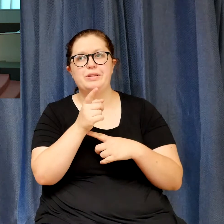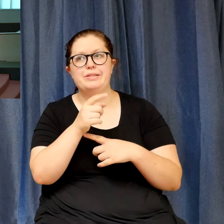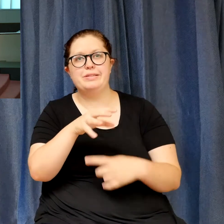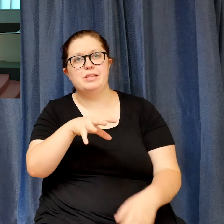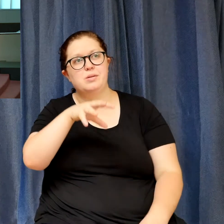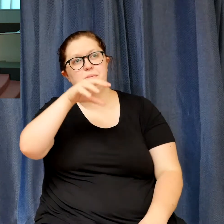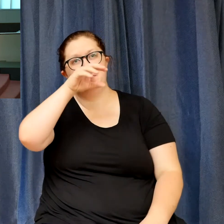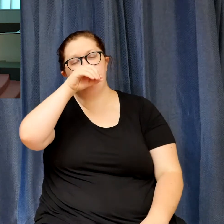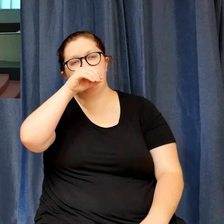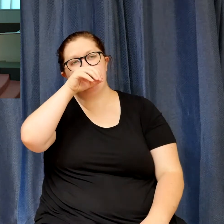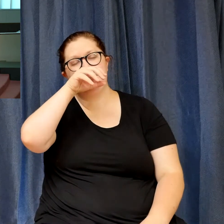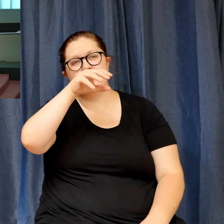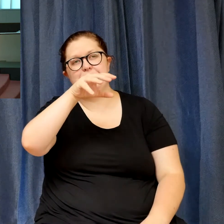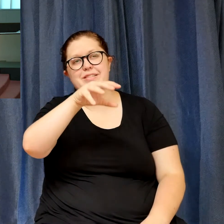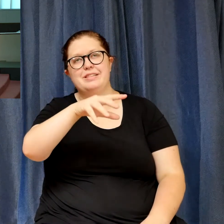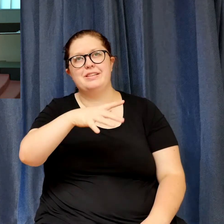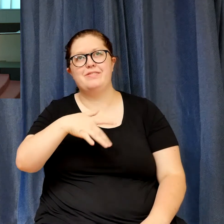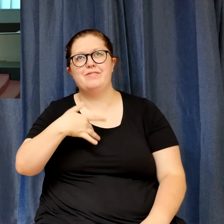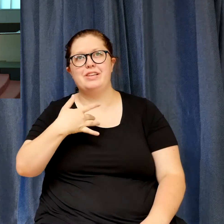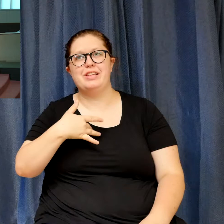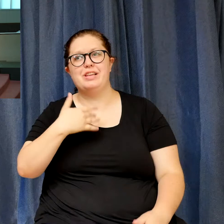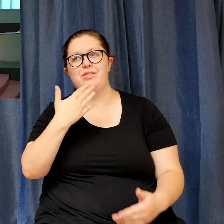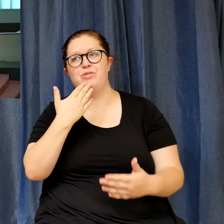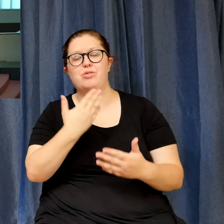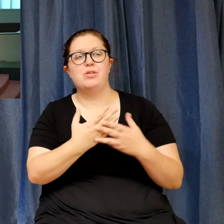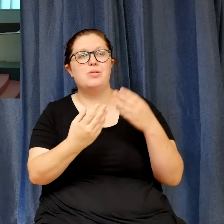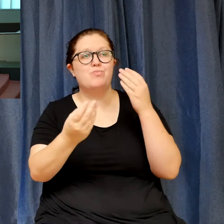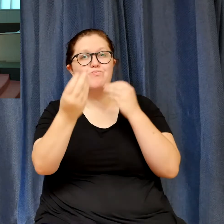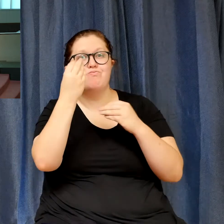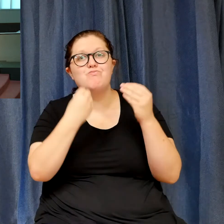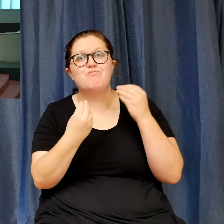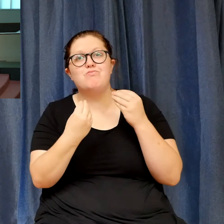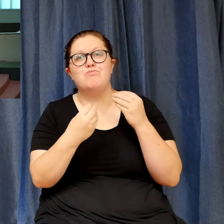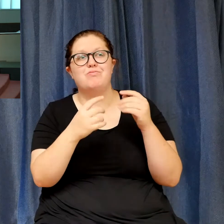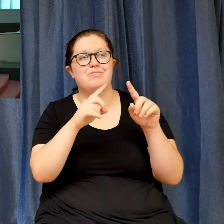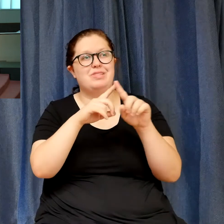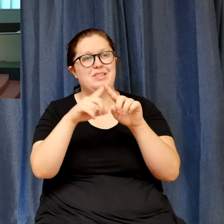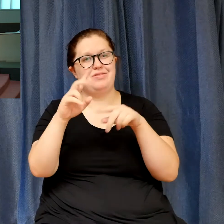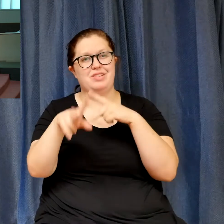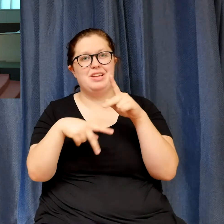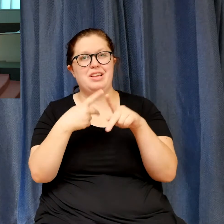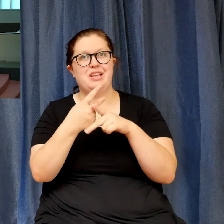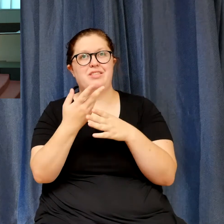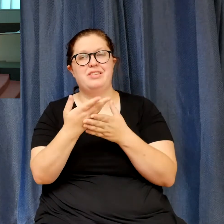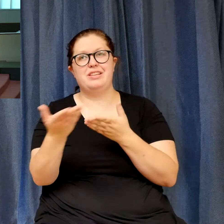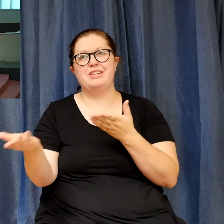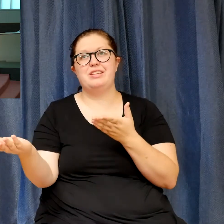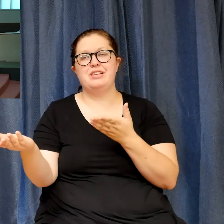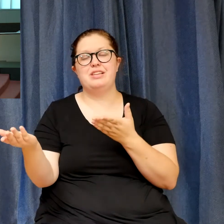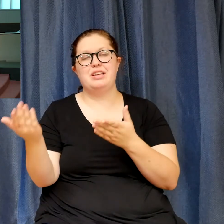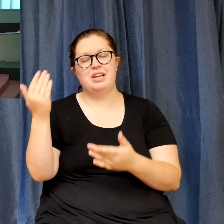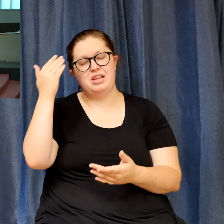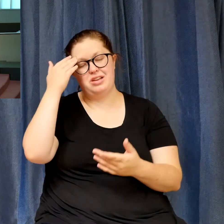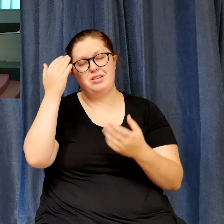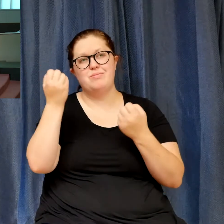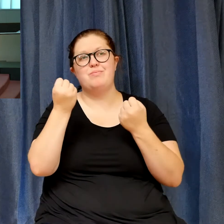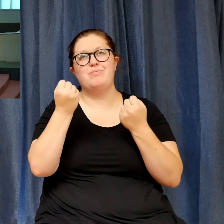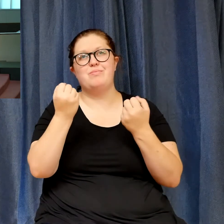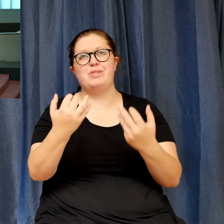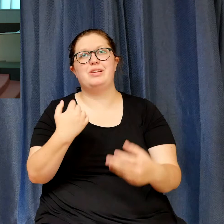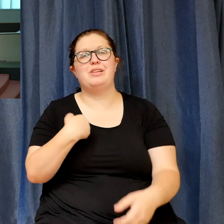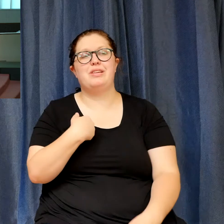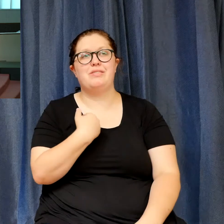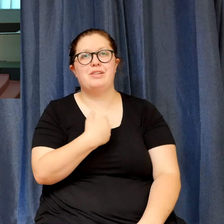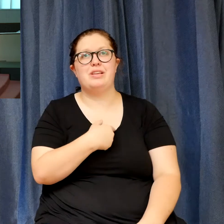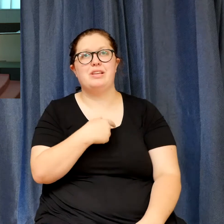breath, the feeling of a good meal, all of those kinds of things. And I know a lot of